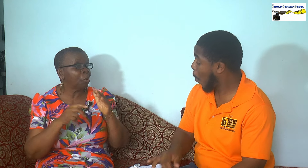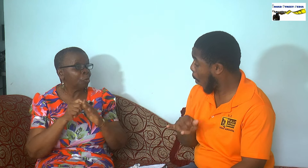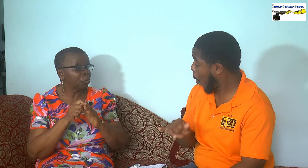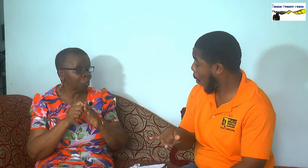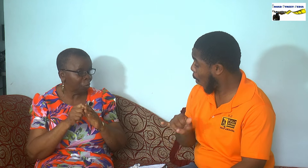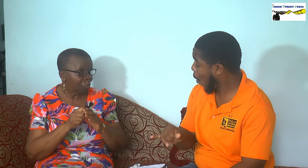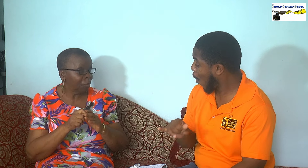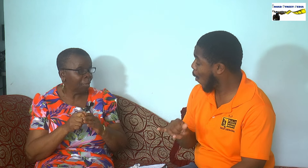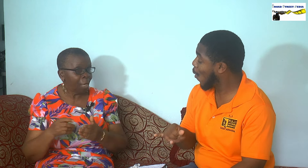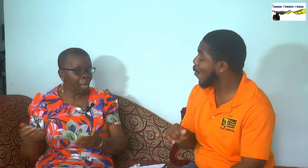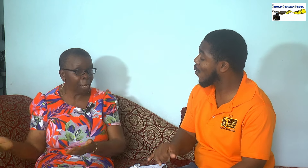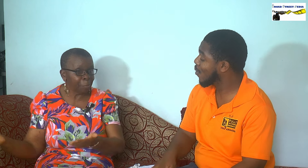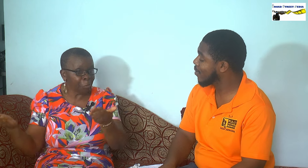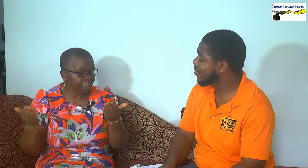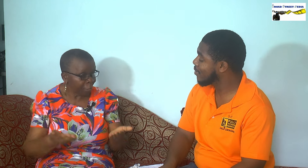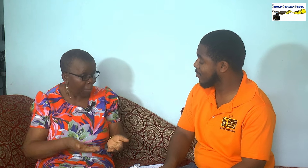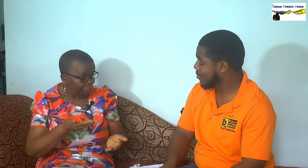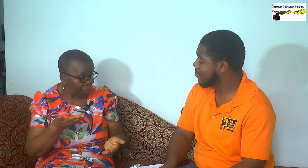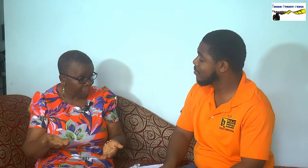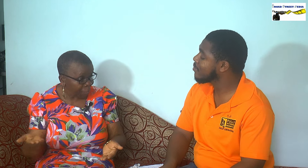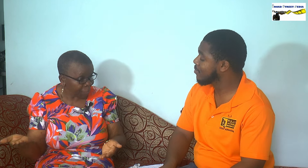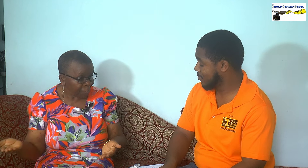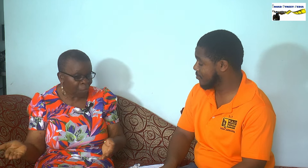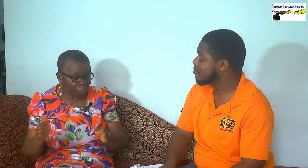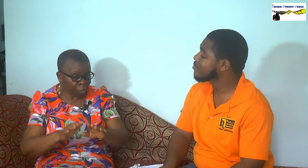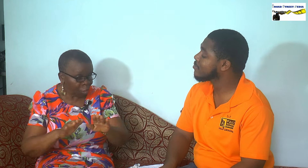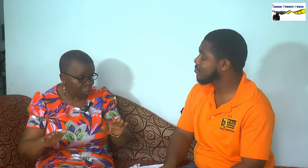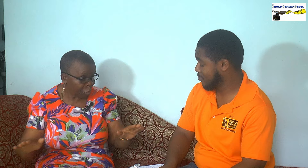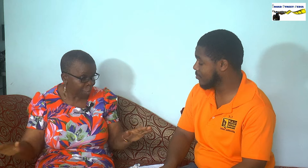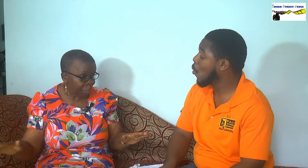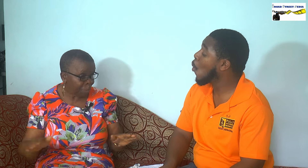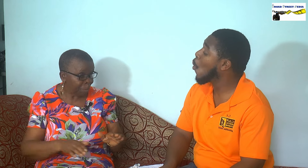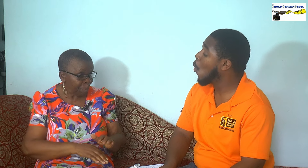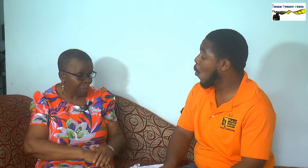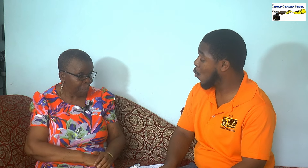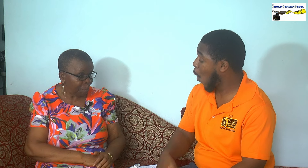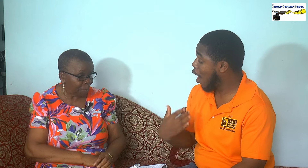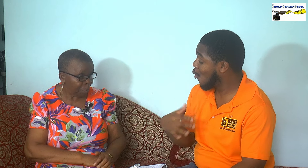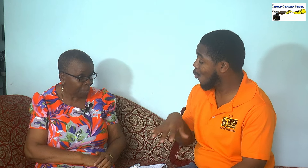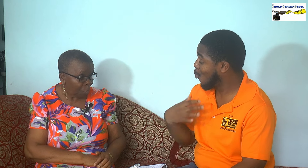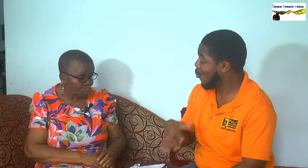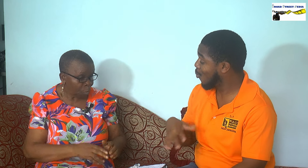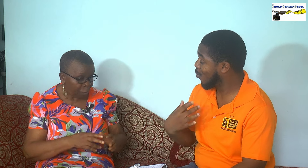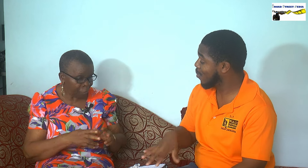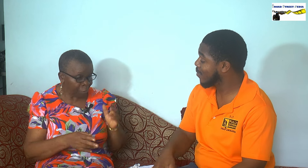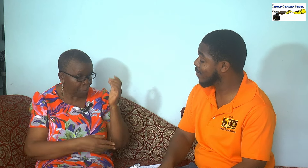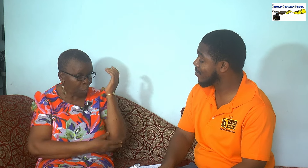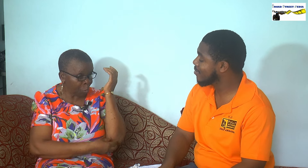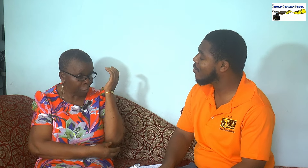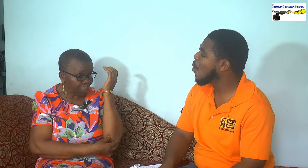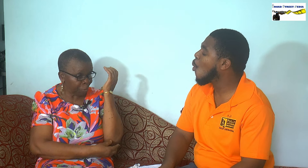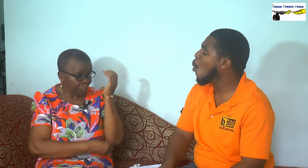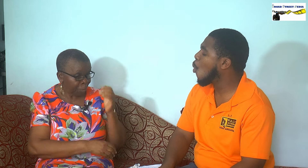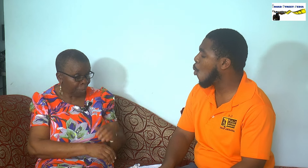Bridgetown and bring things for the children. Wow. Who were very poor.